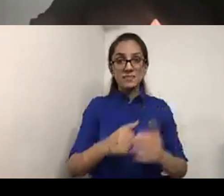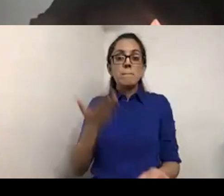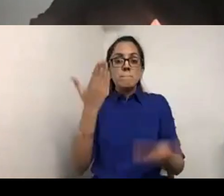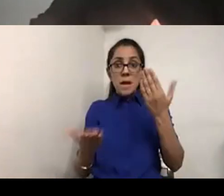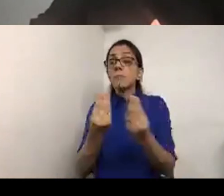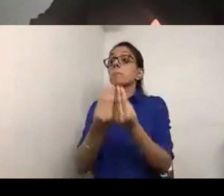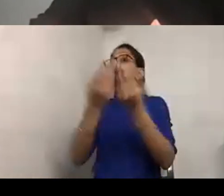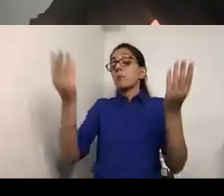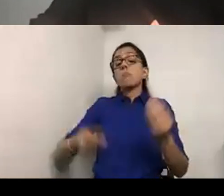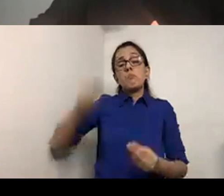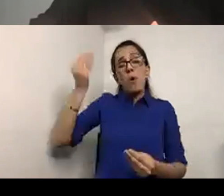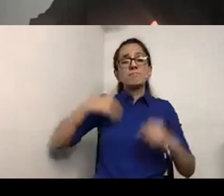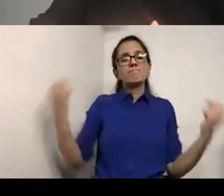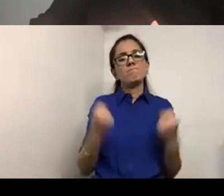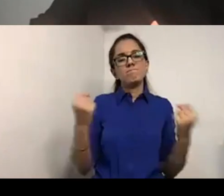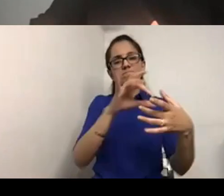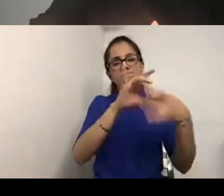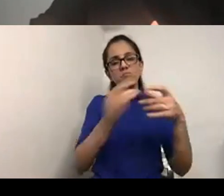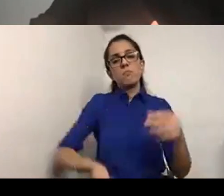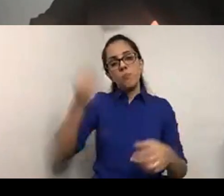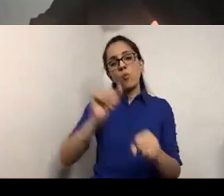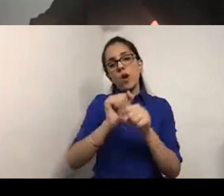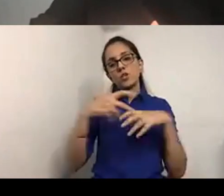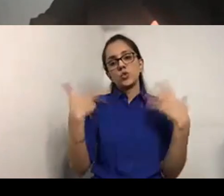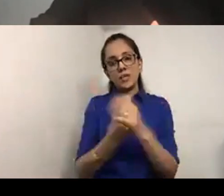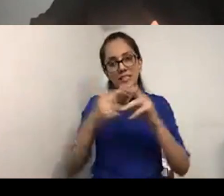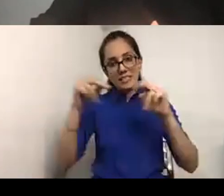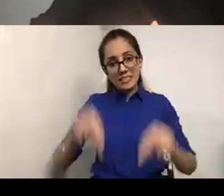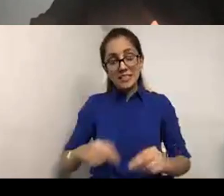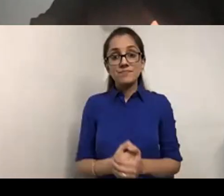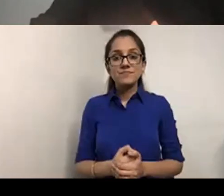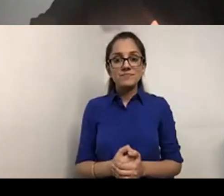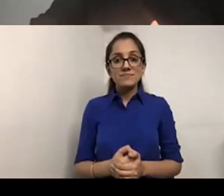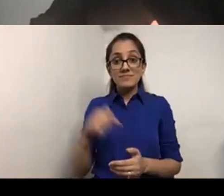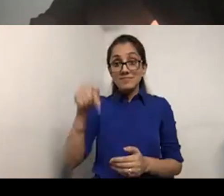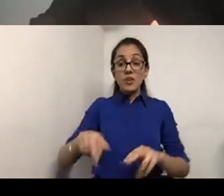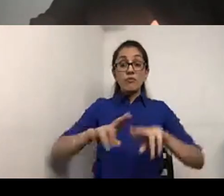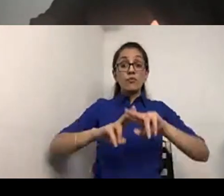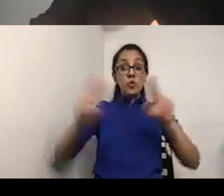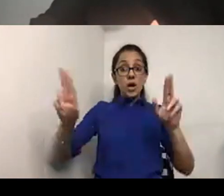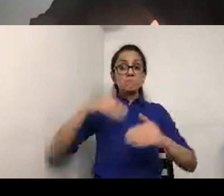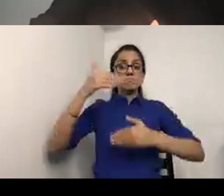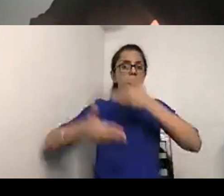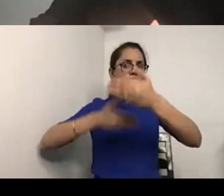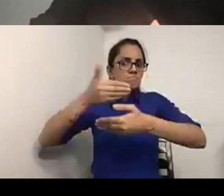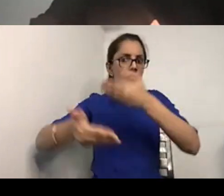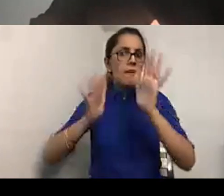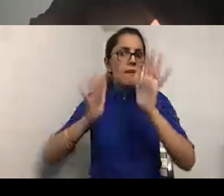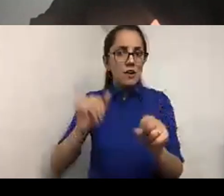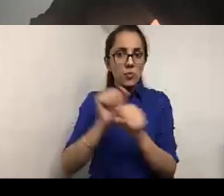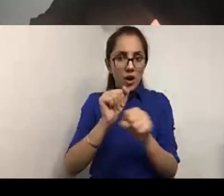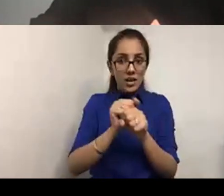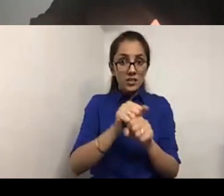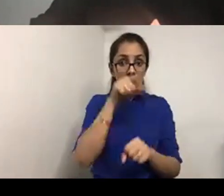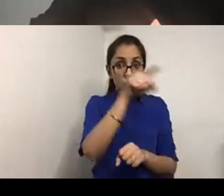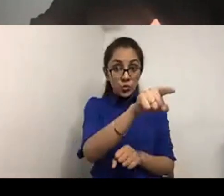is more that we can do together. So while we go through this whole process of, are